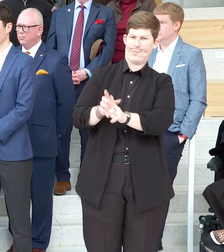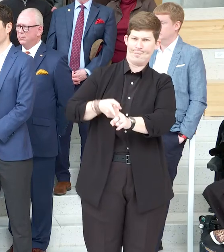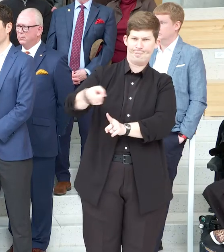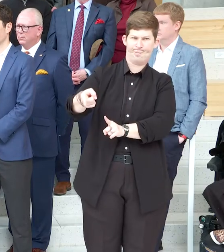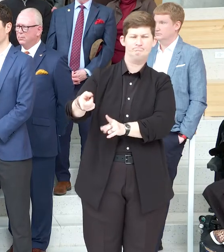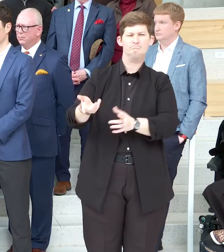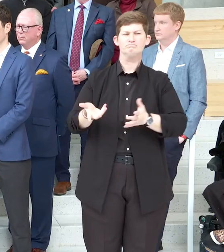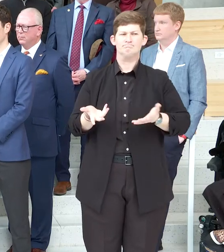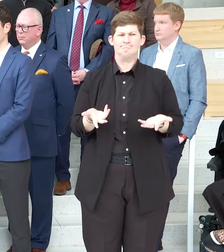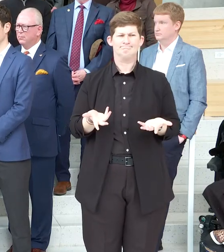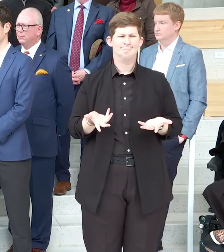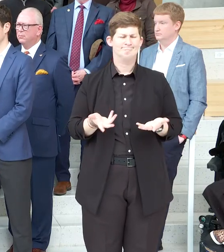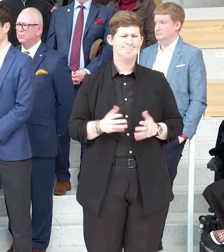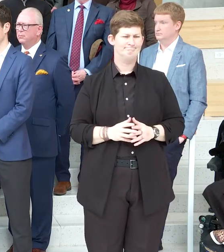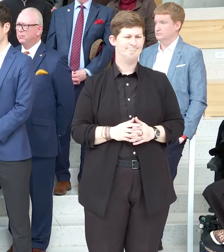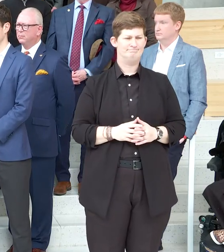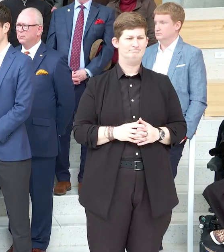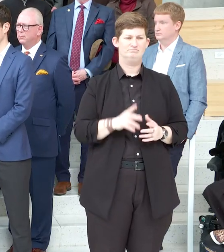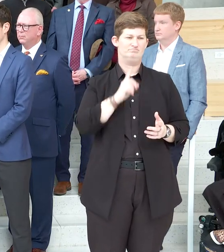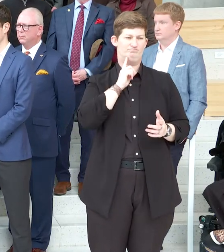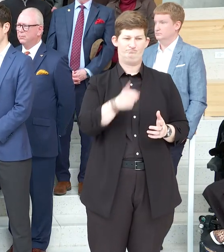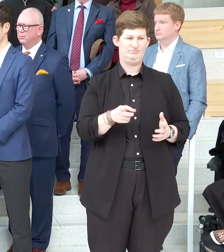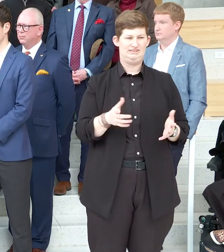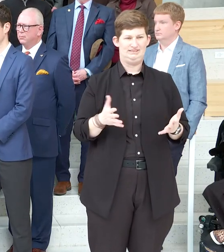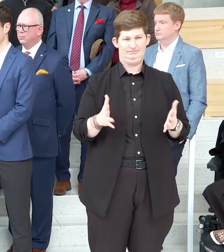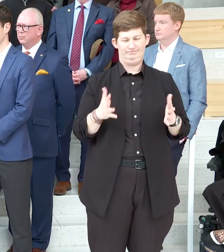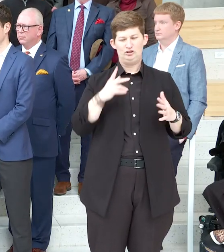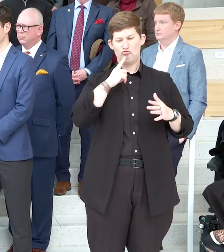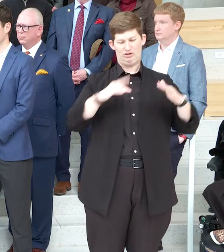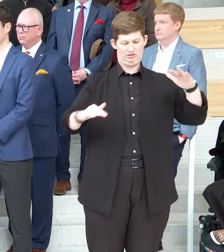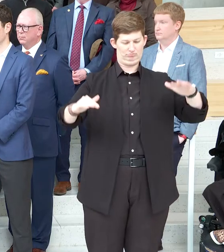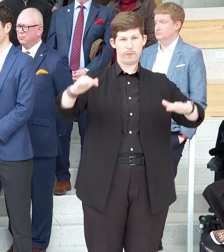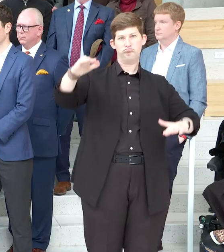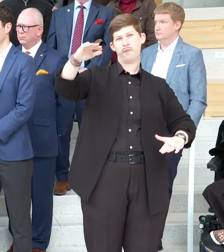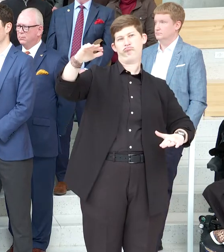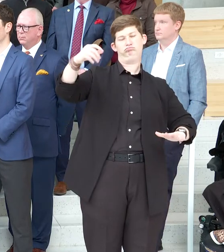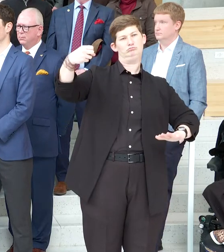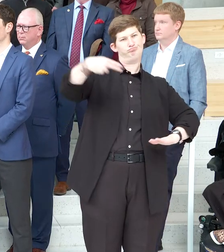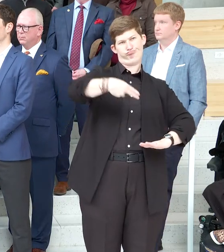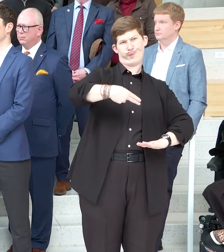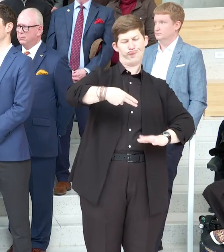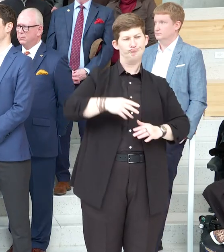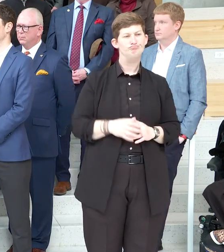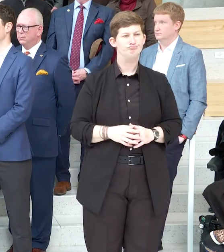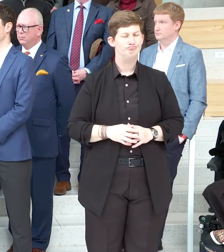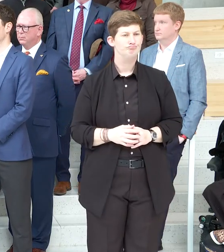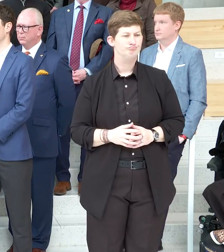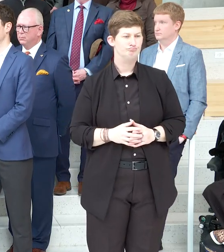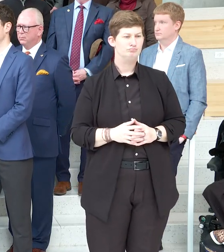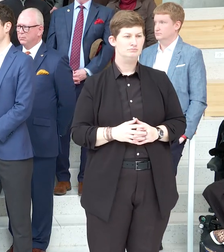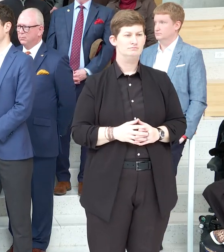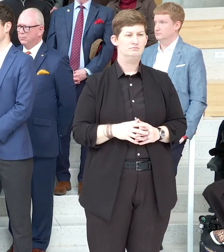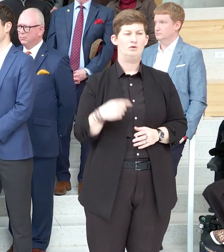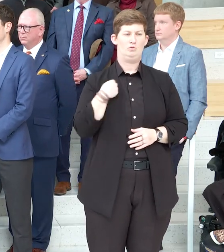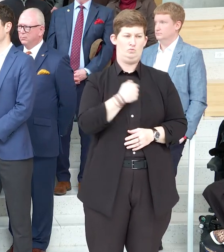role rideshare plays in getting travelers to and from MSP, we are closely following developments here in Minneapolis.